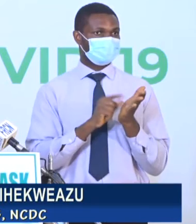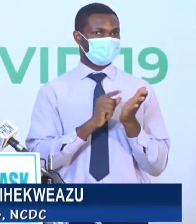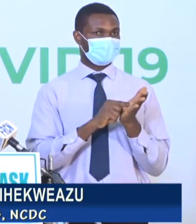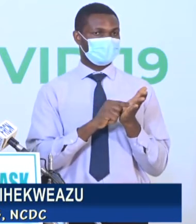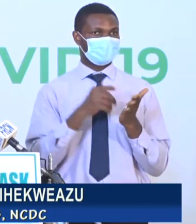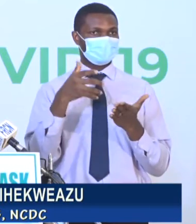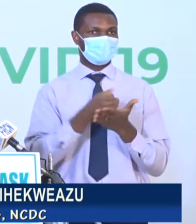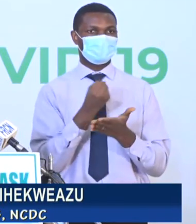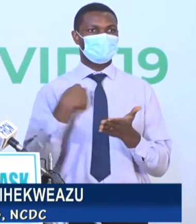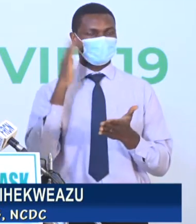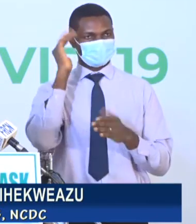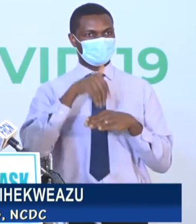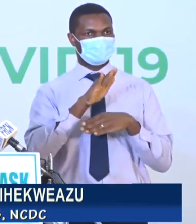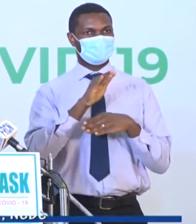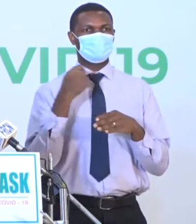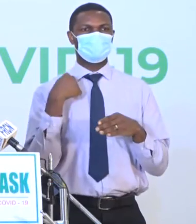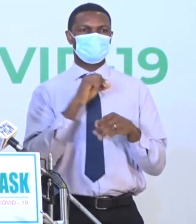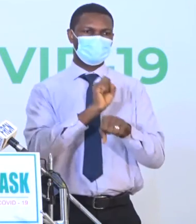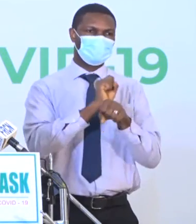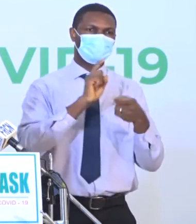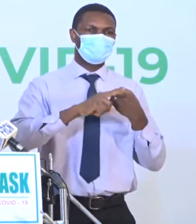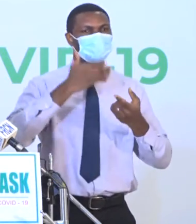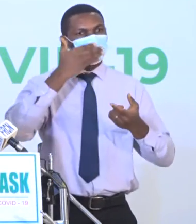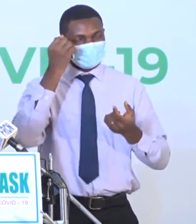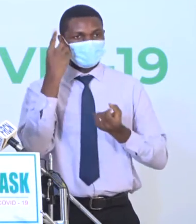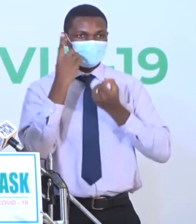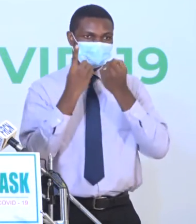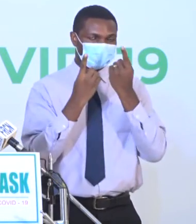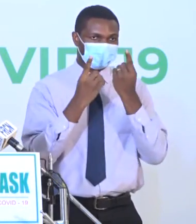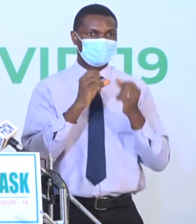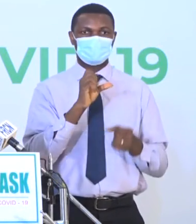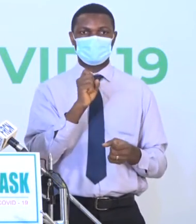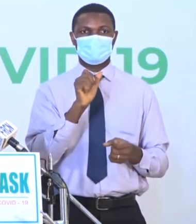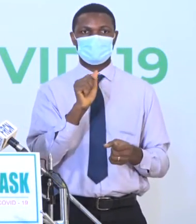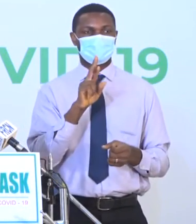still working to have a better understanding of the SARS-CoV-2, which is the